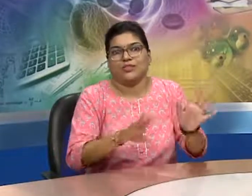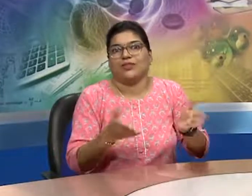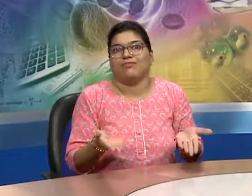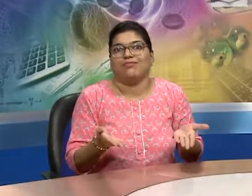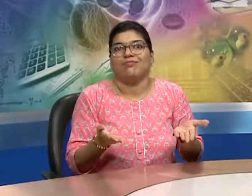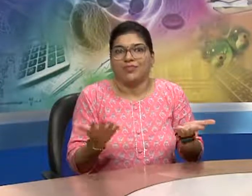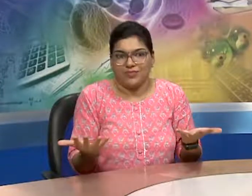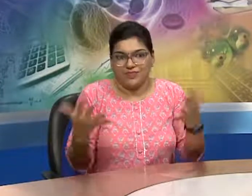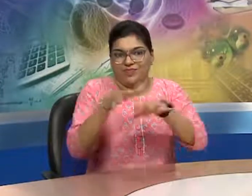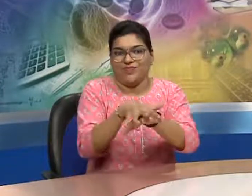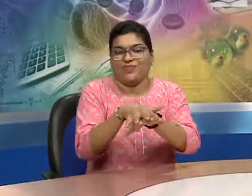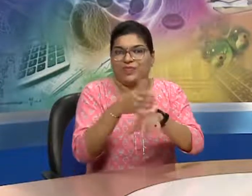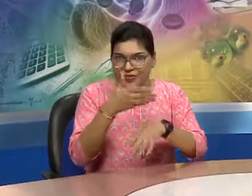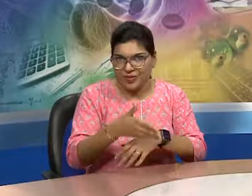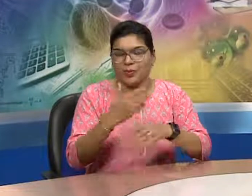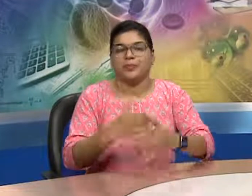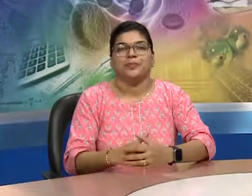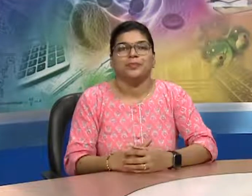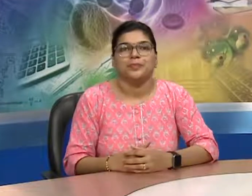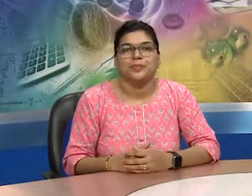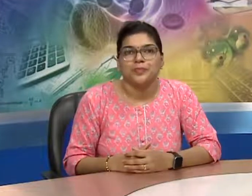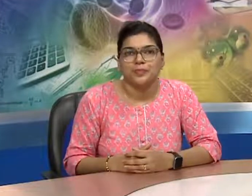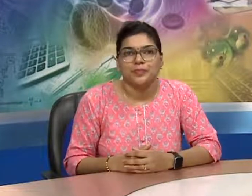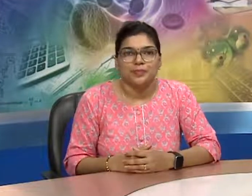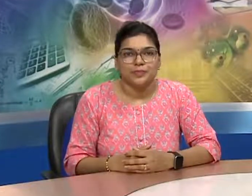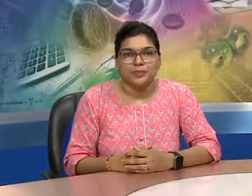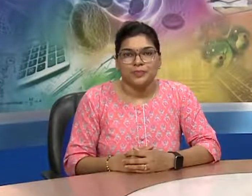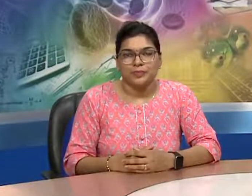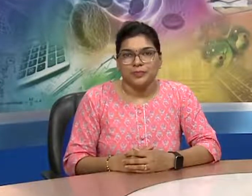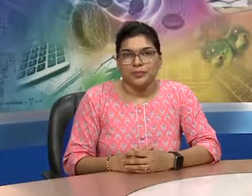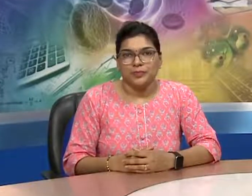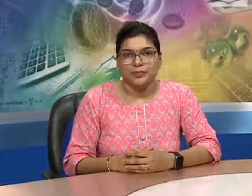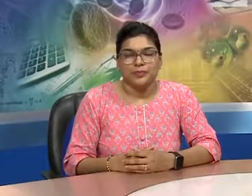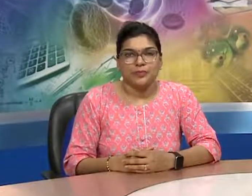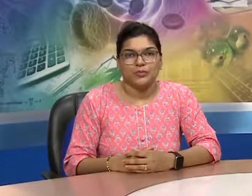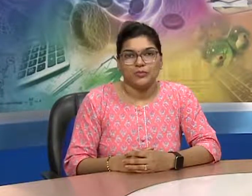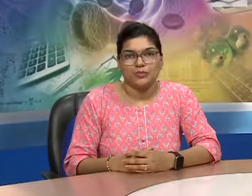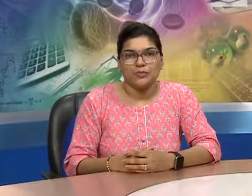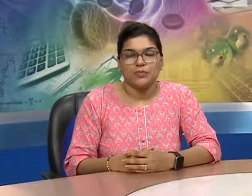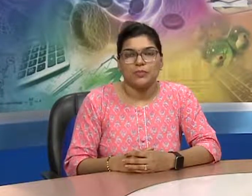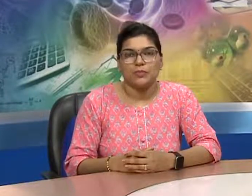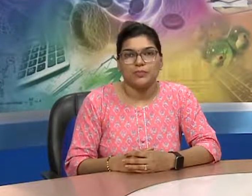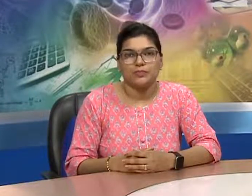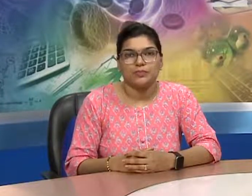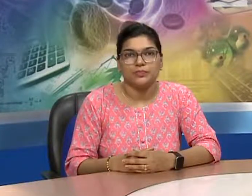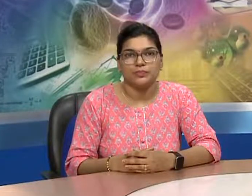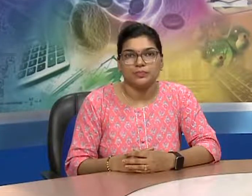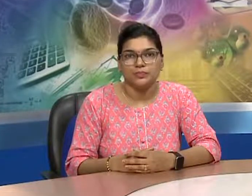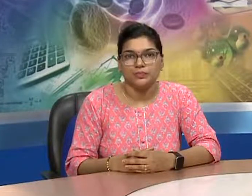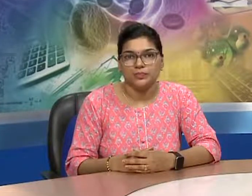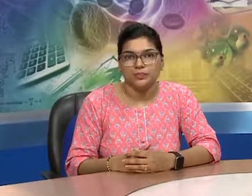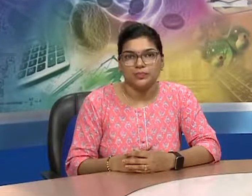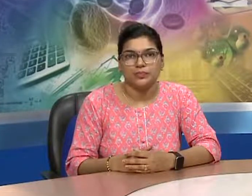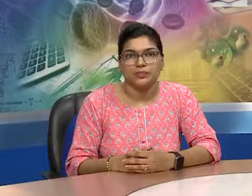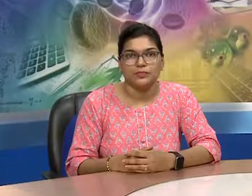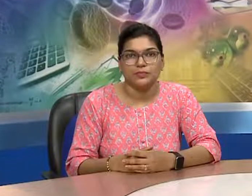abiotic and biotic components are known as ecology, as we already know.